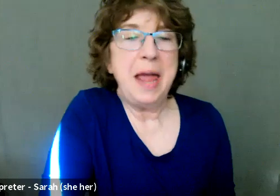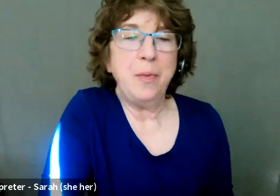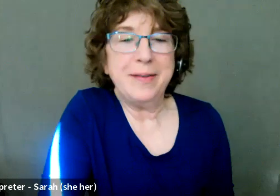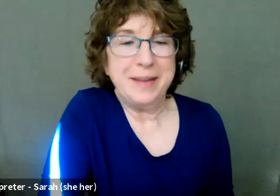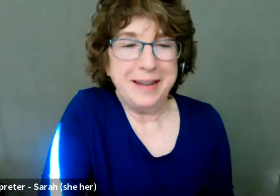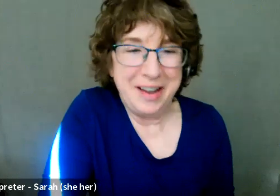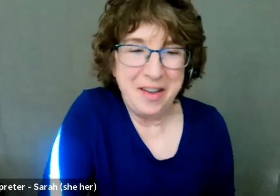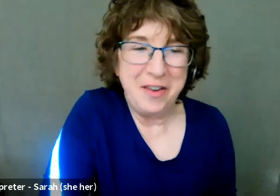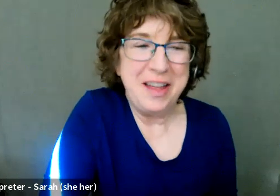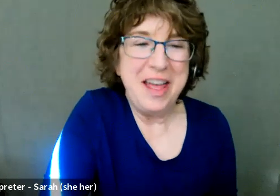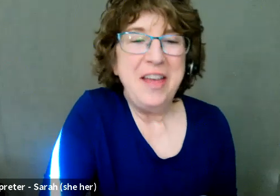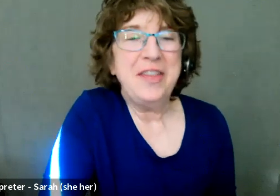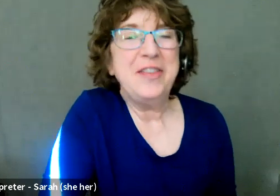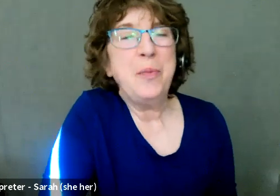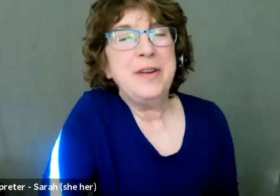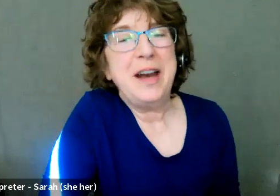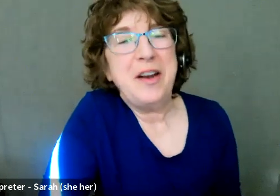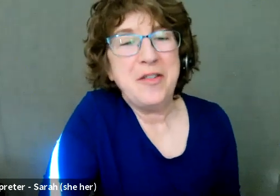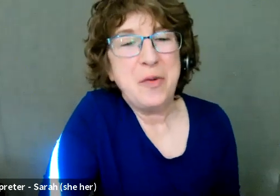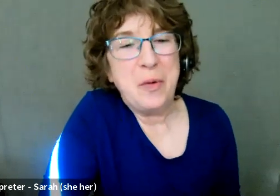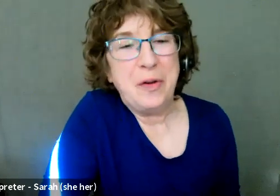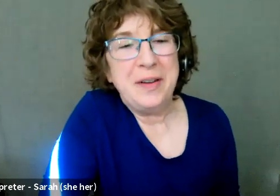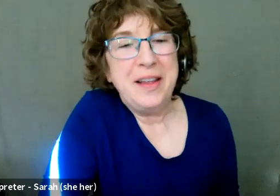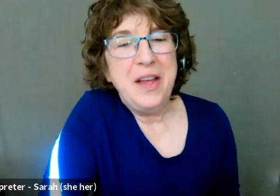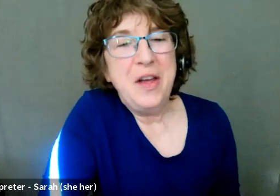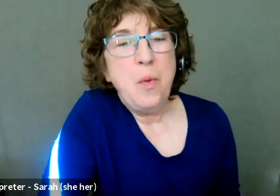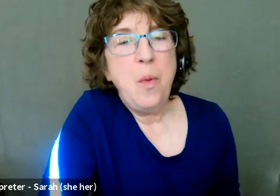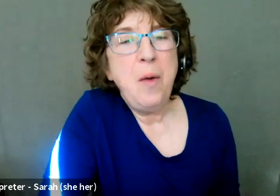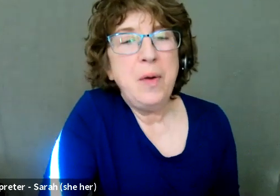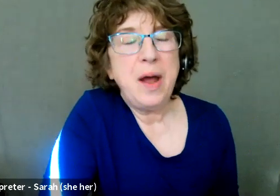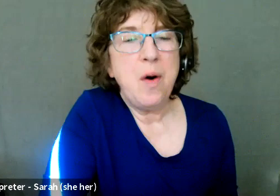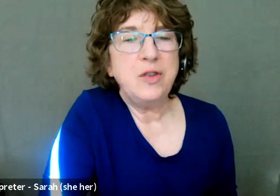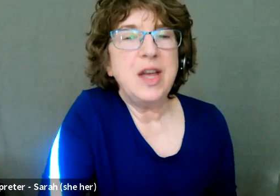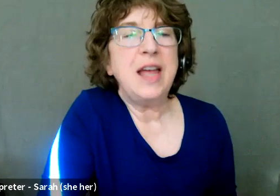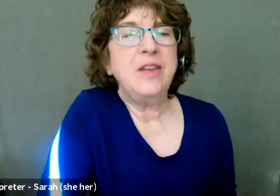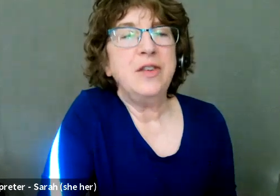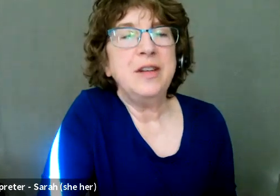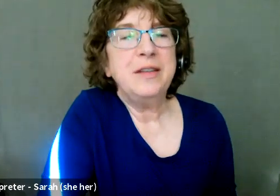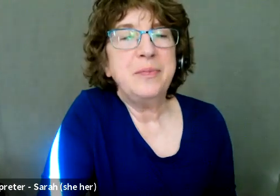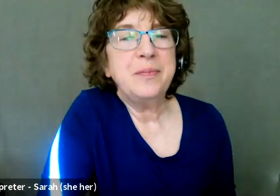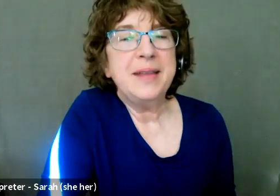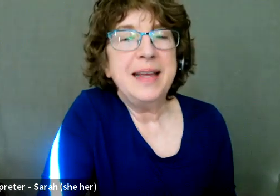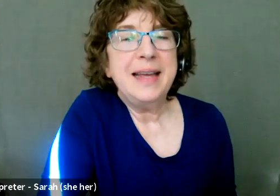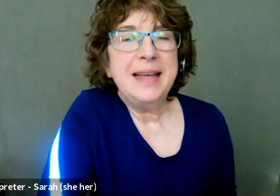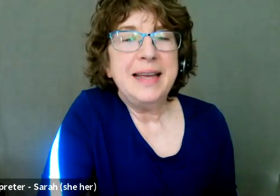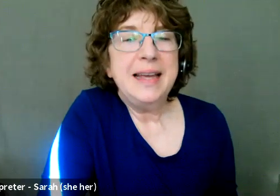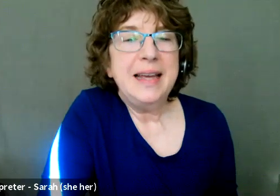And if I became president or the superintendent of the school, what would I want